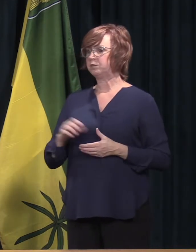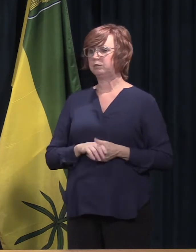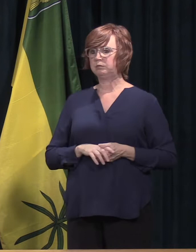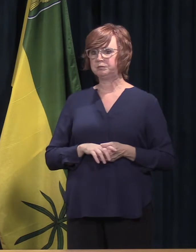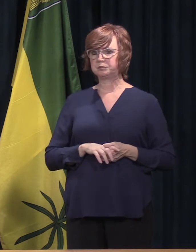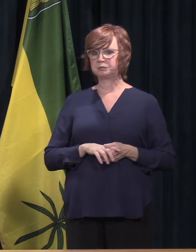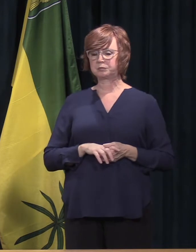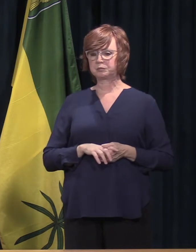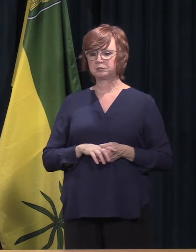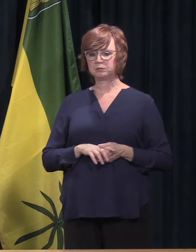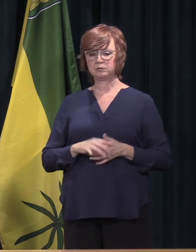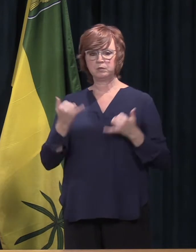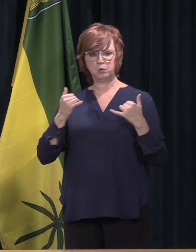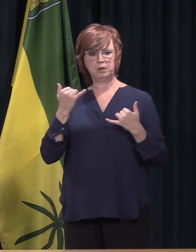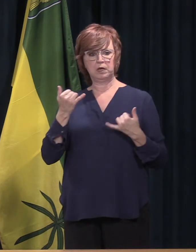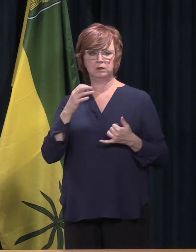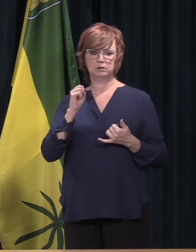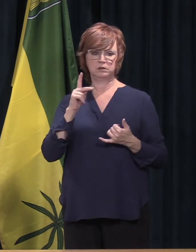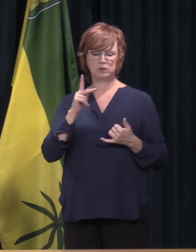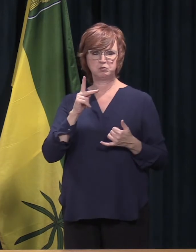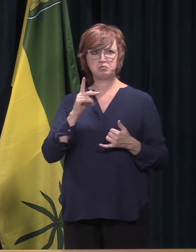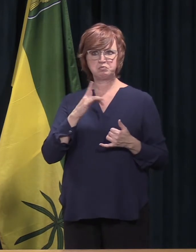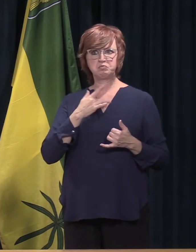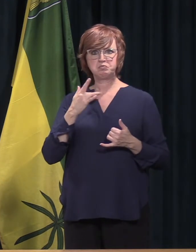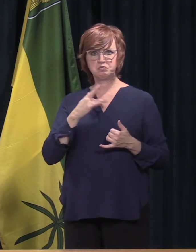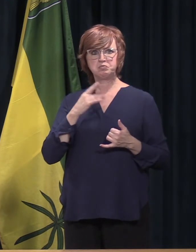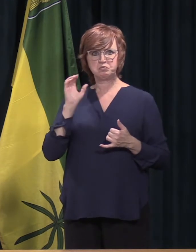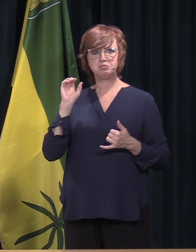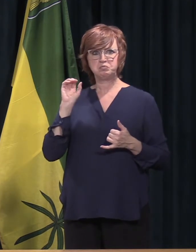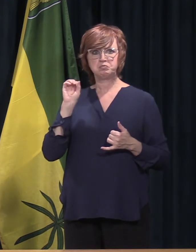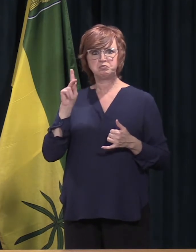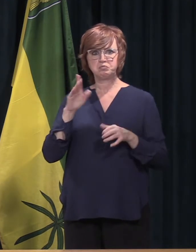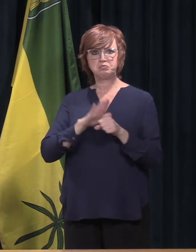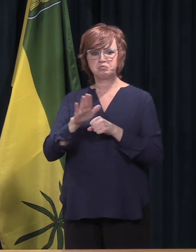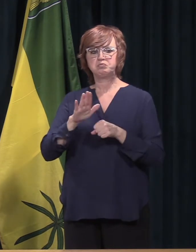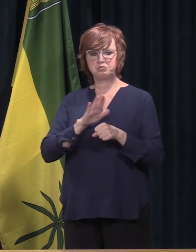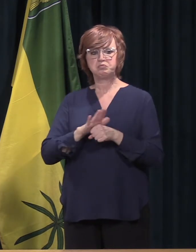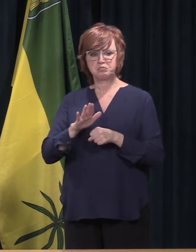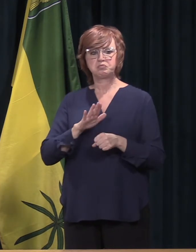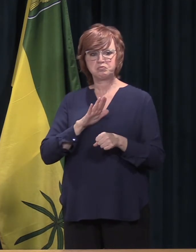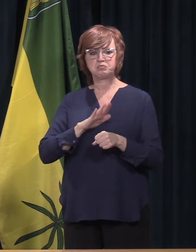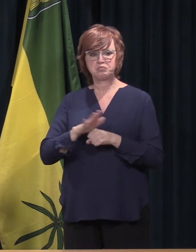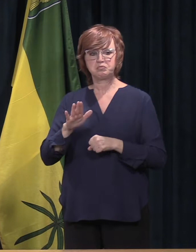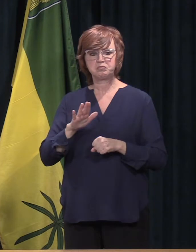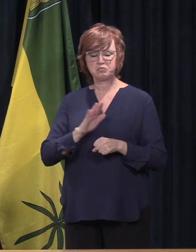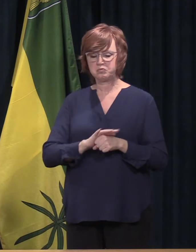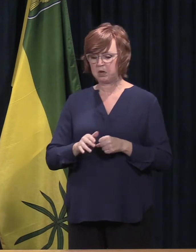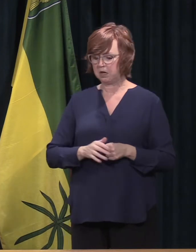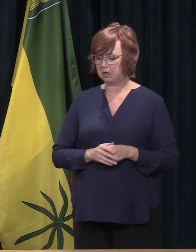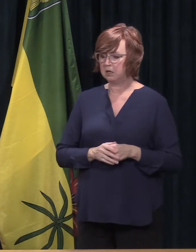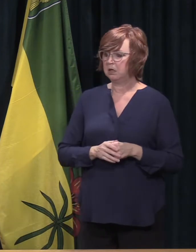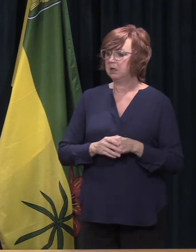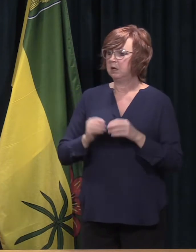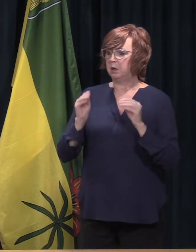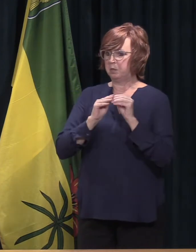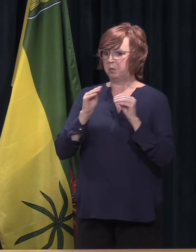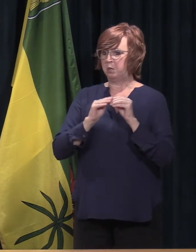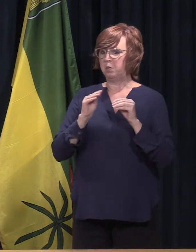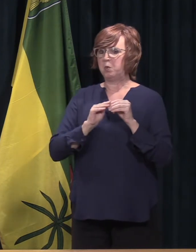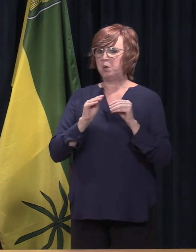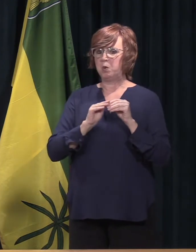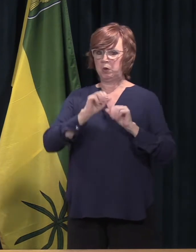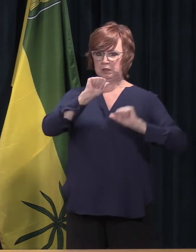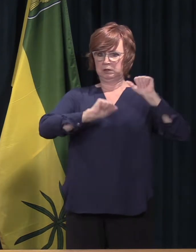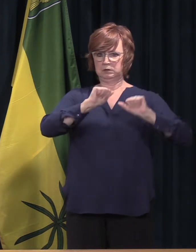Saskatchewan, we are okay. But there is, multiple assessment sites are coming up. We have to make sure that